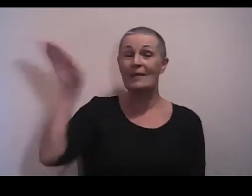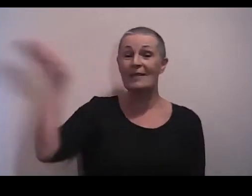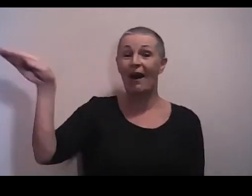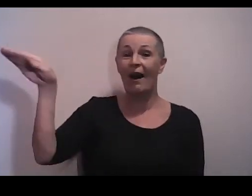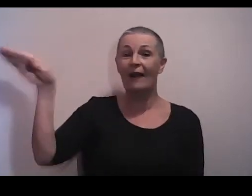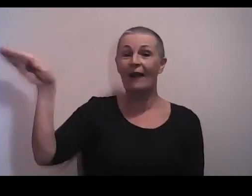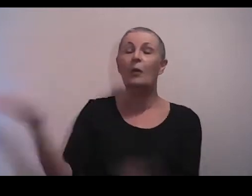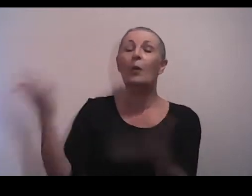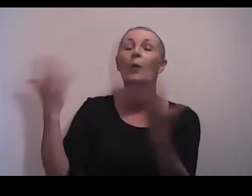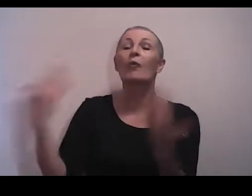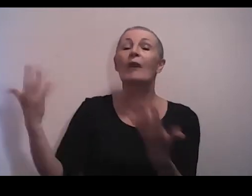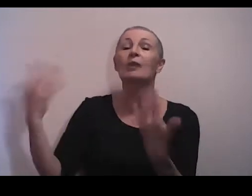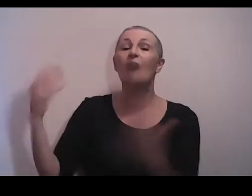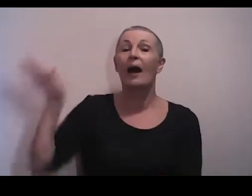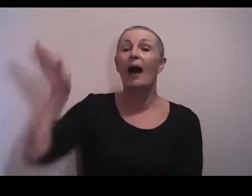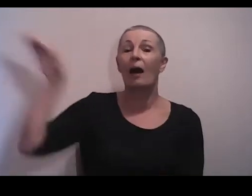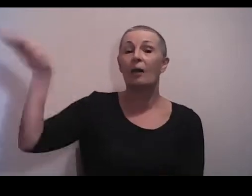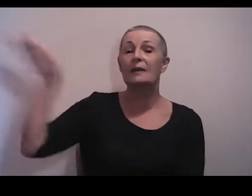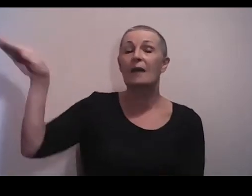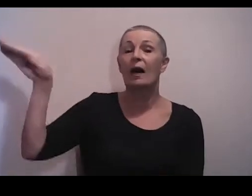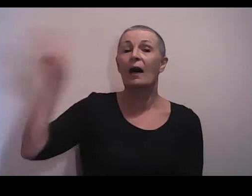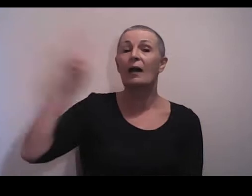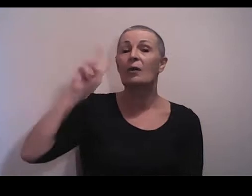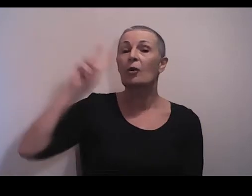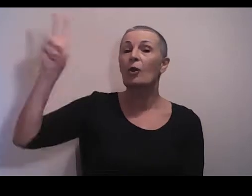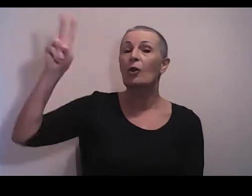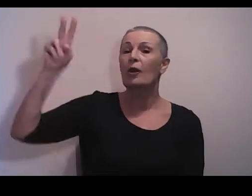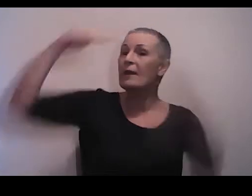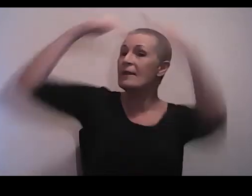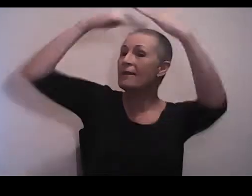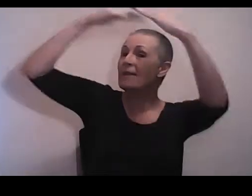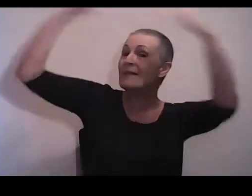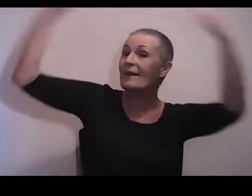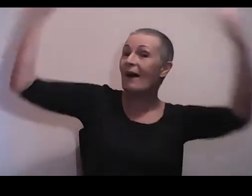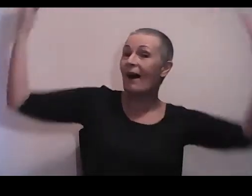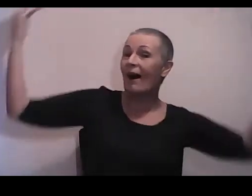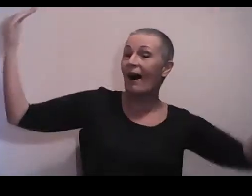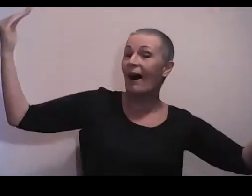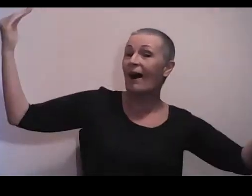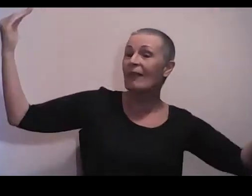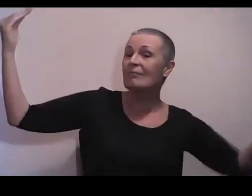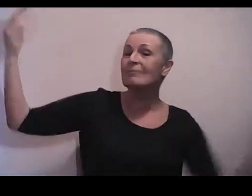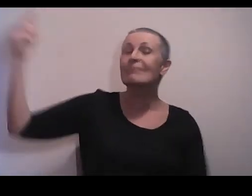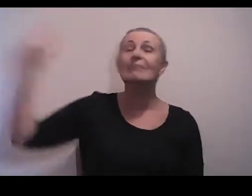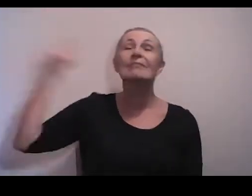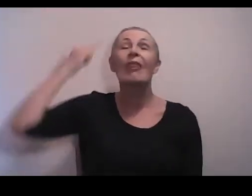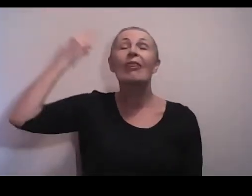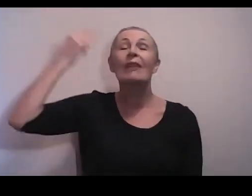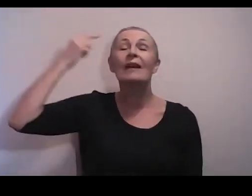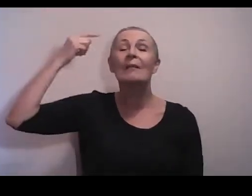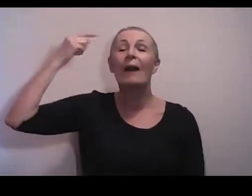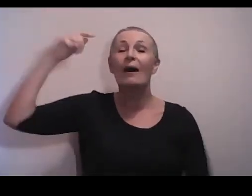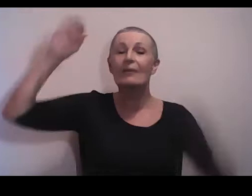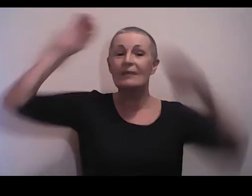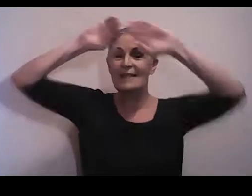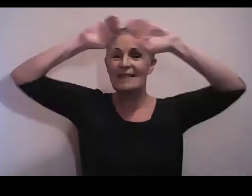because you can look at the sky and imagine that you are separating the clouds.